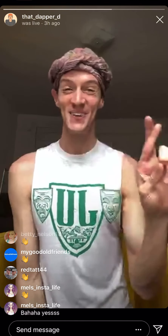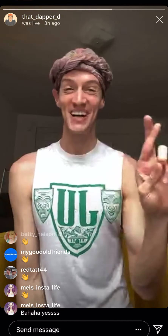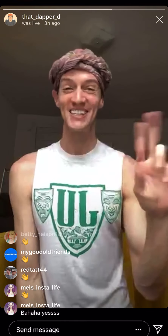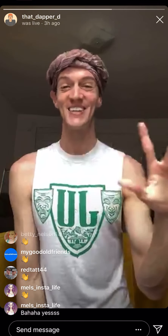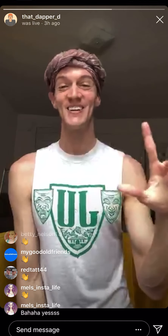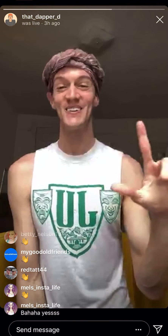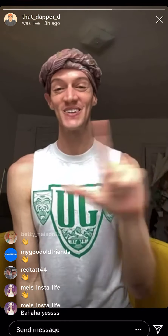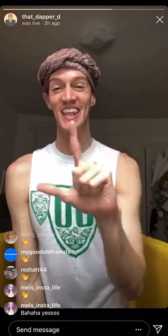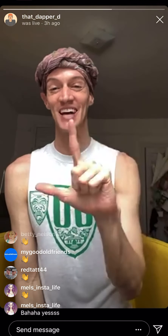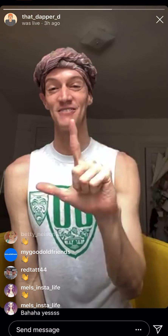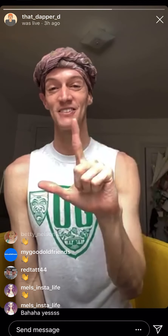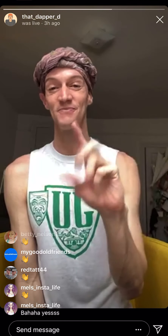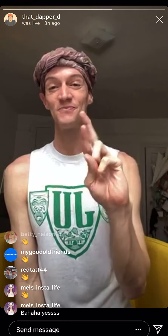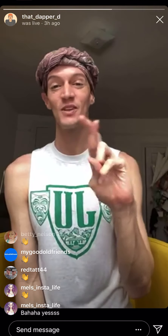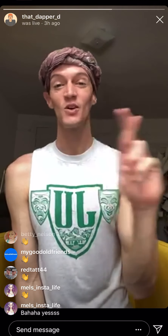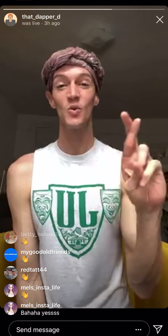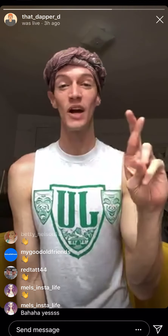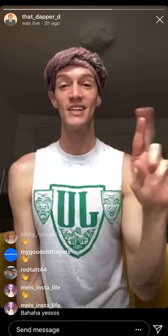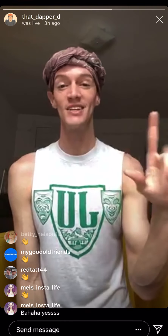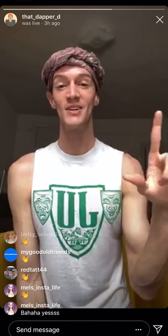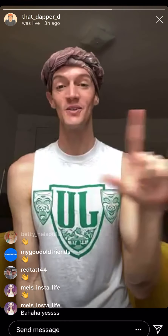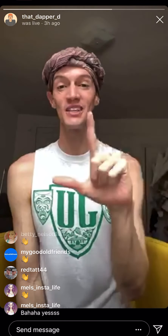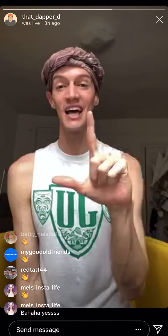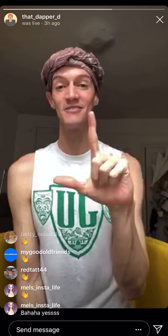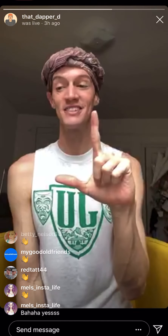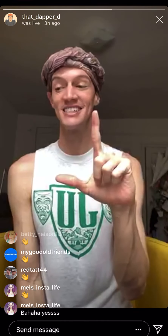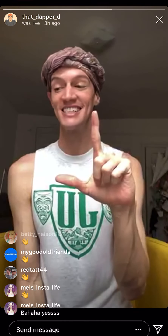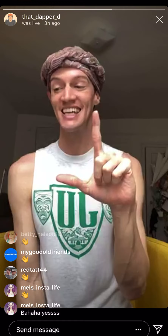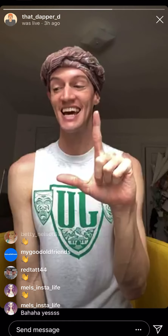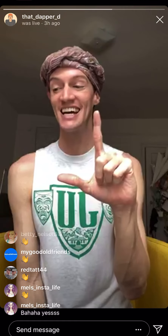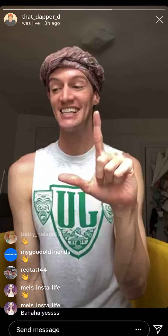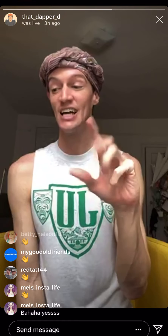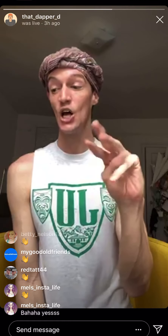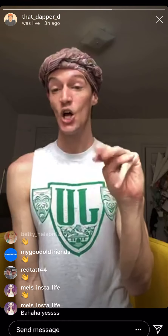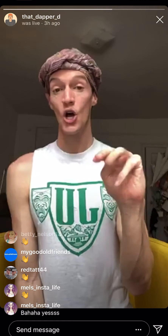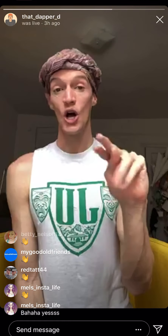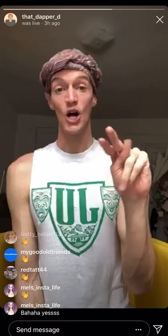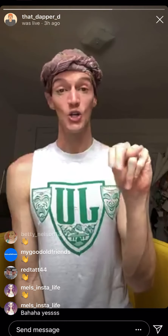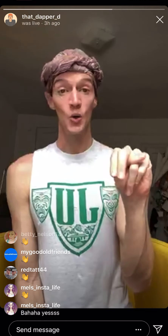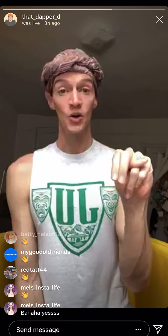right left right or left yeah uh north